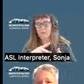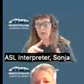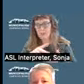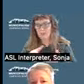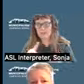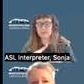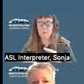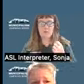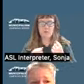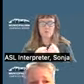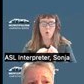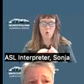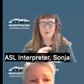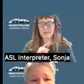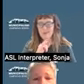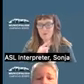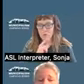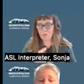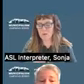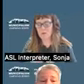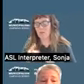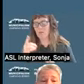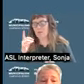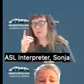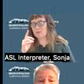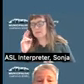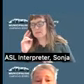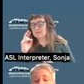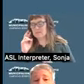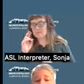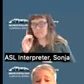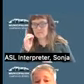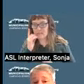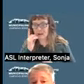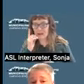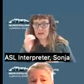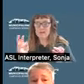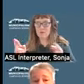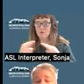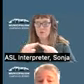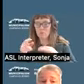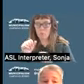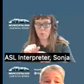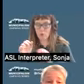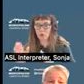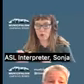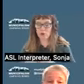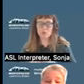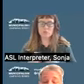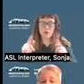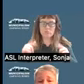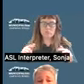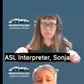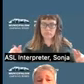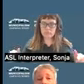the custodians the dining hall workers and the adjunct professors there showing up on picket lines like our